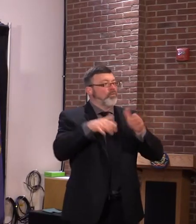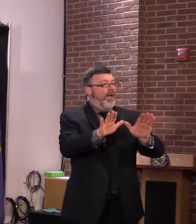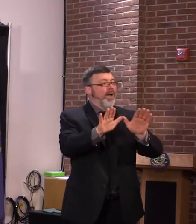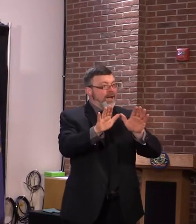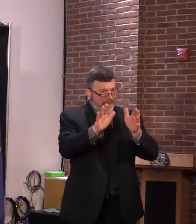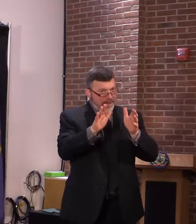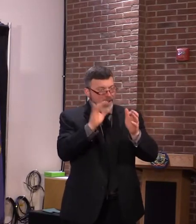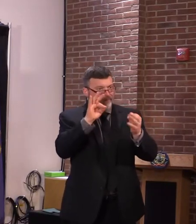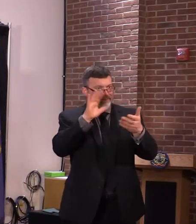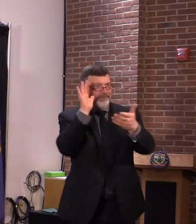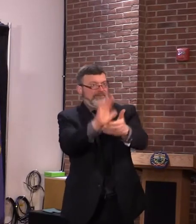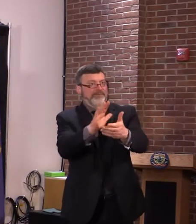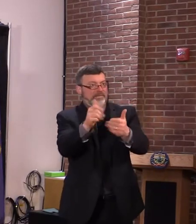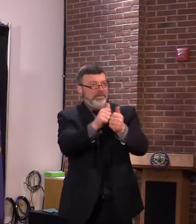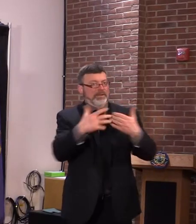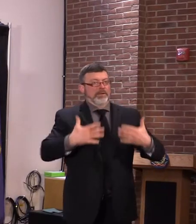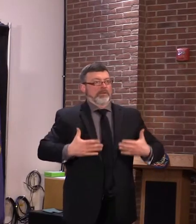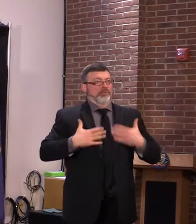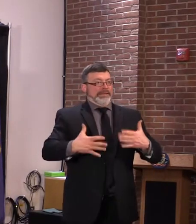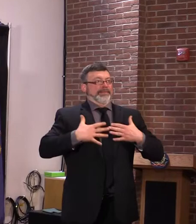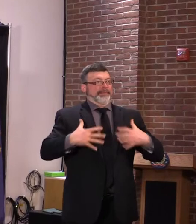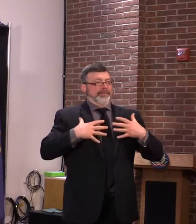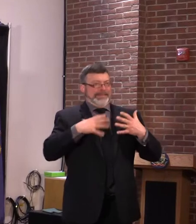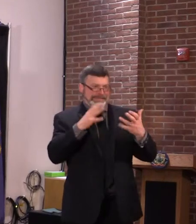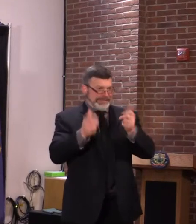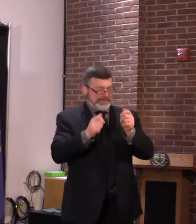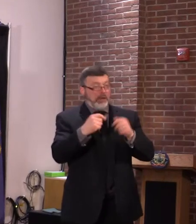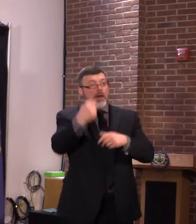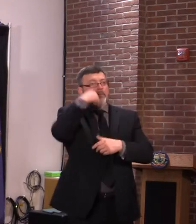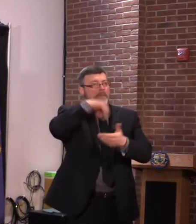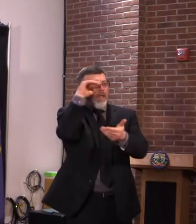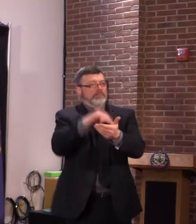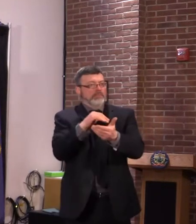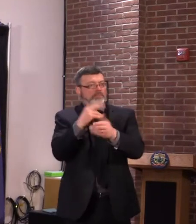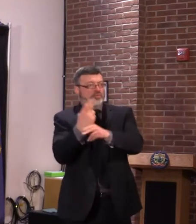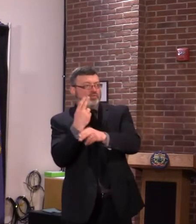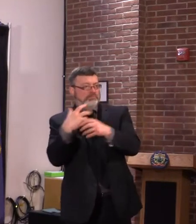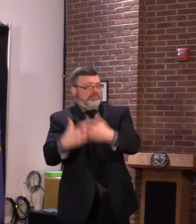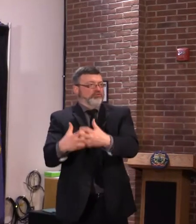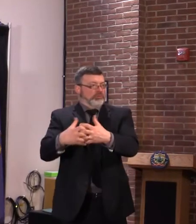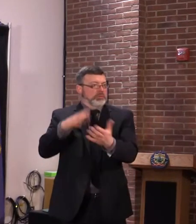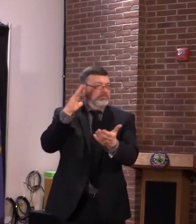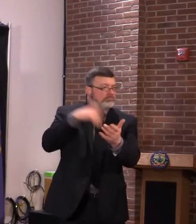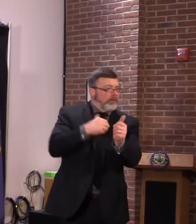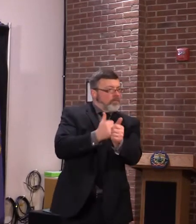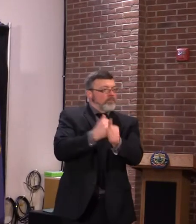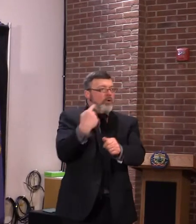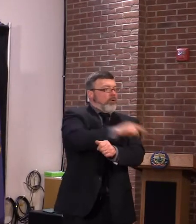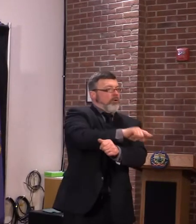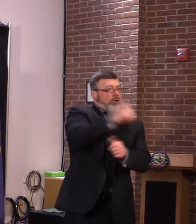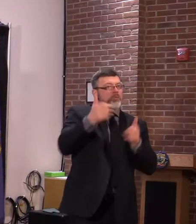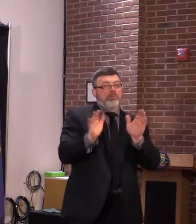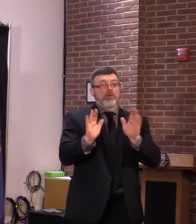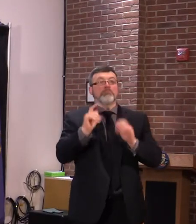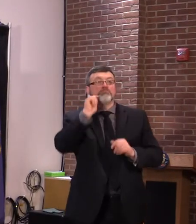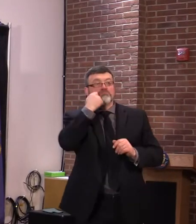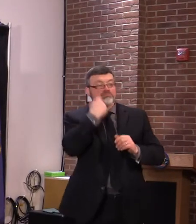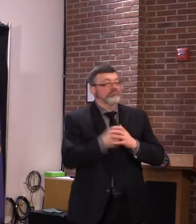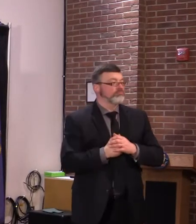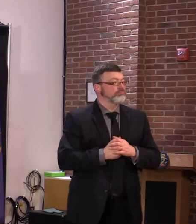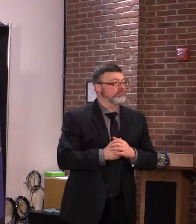Now, many of you have been asking for some time and have questions about how do we count COVID